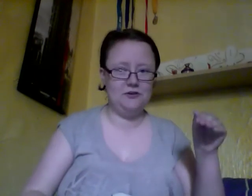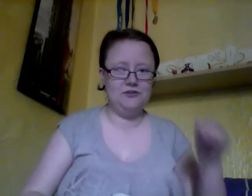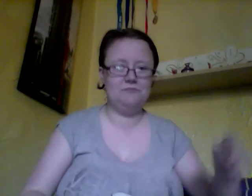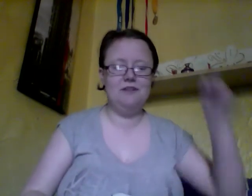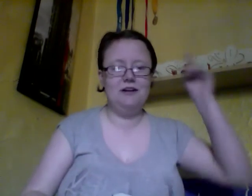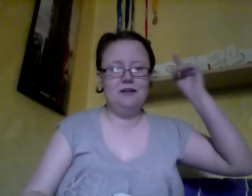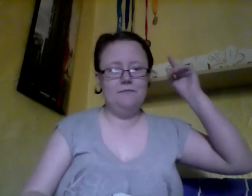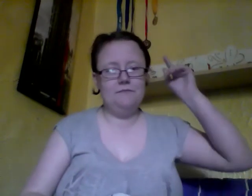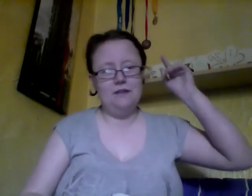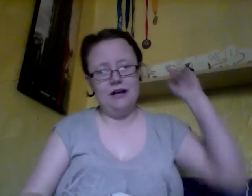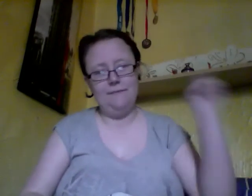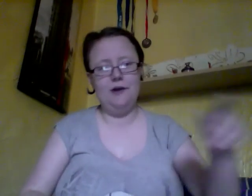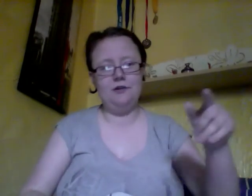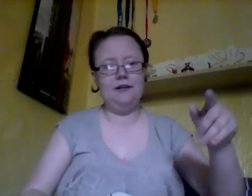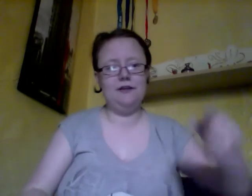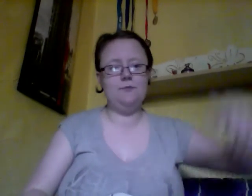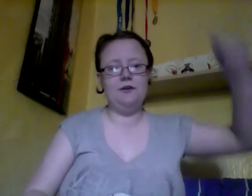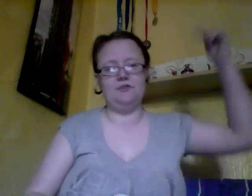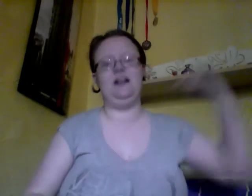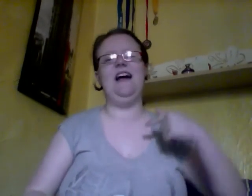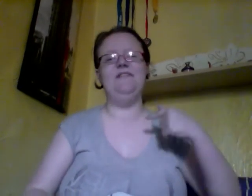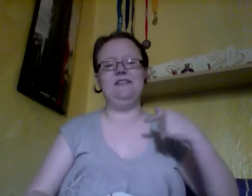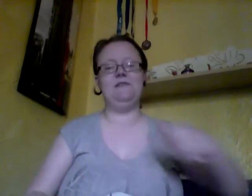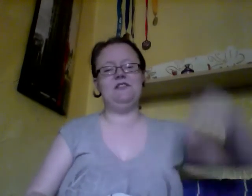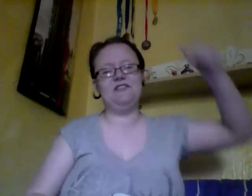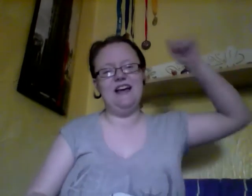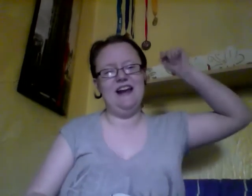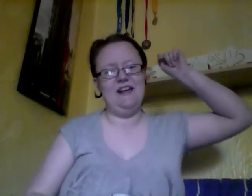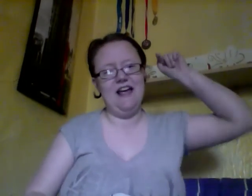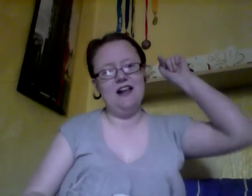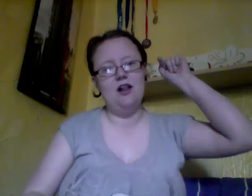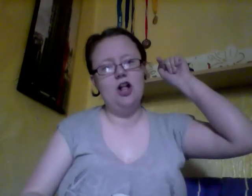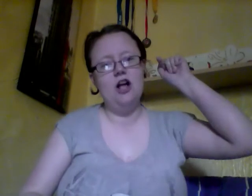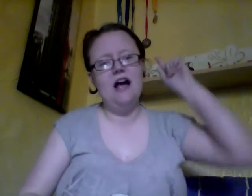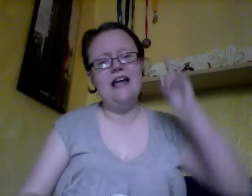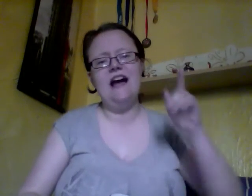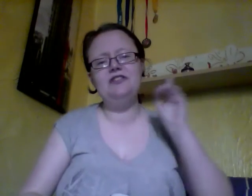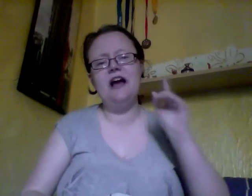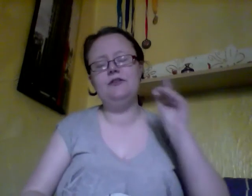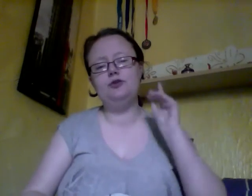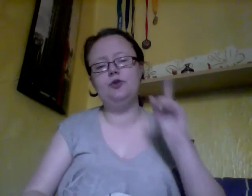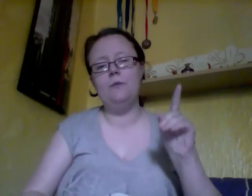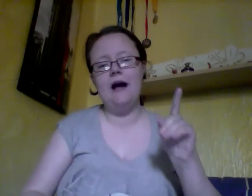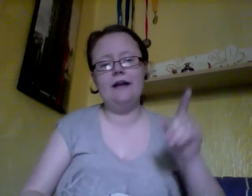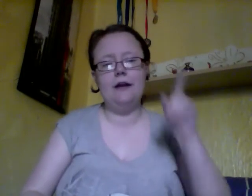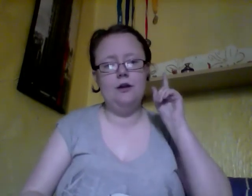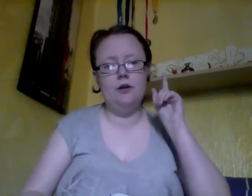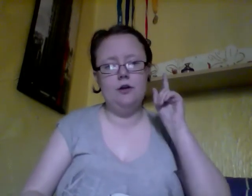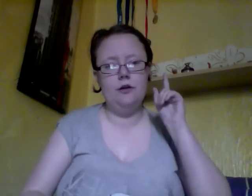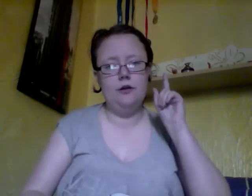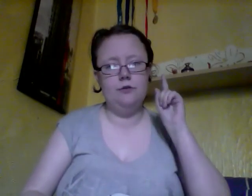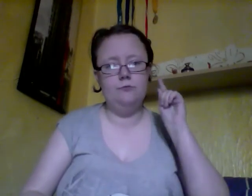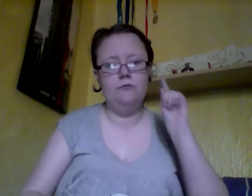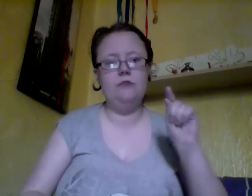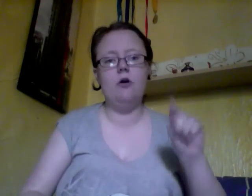Asperger's? I personally like this one because I have Asperger's and I actually had to go back and rewatch